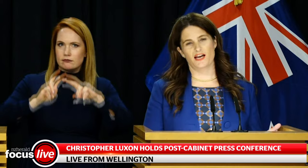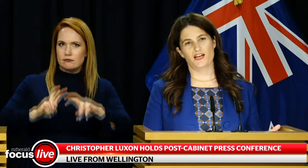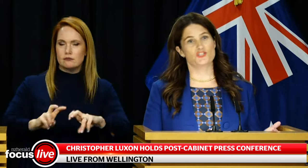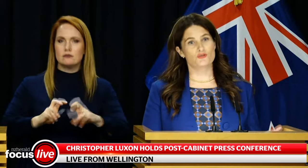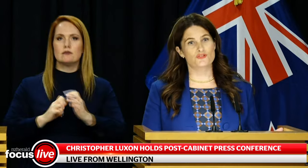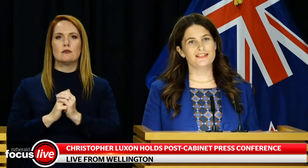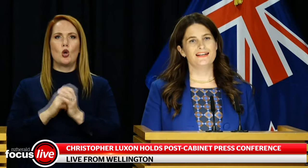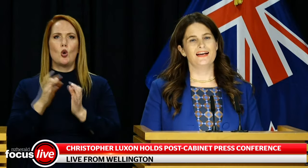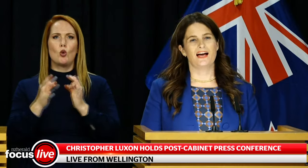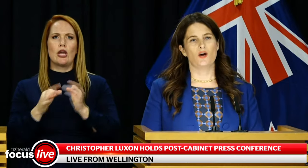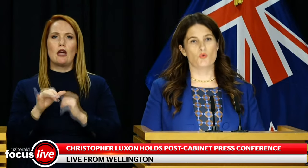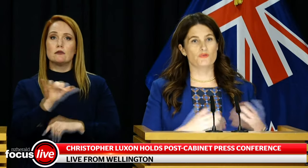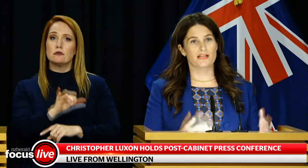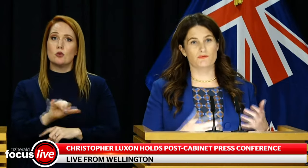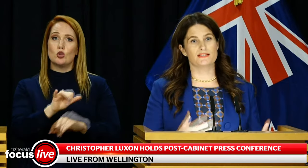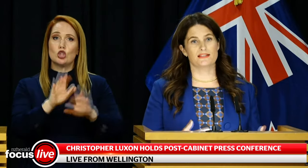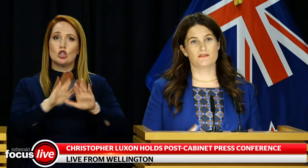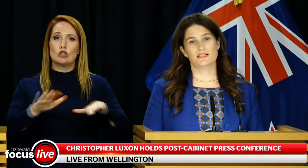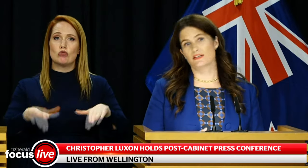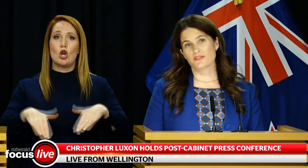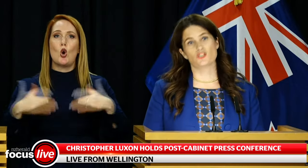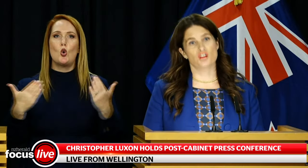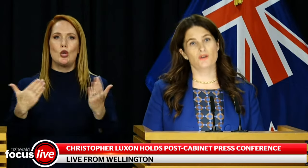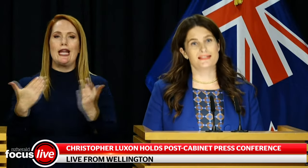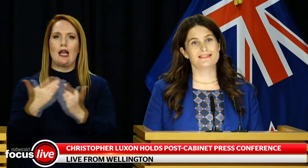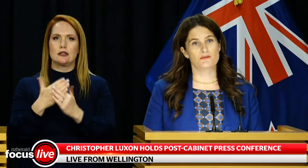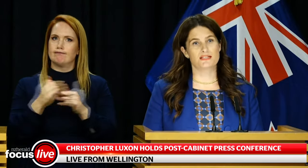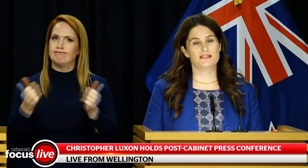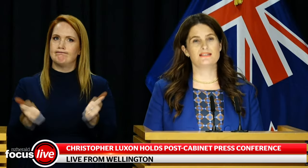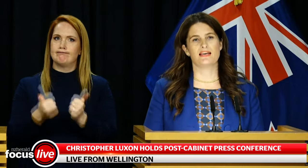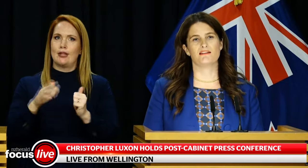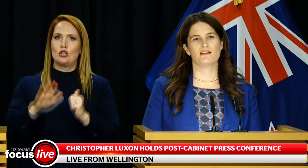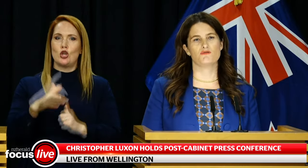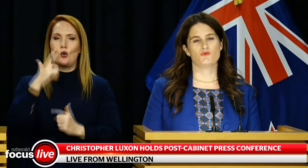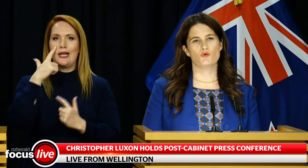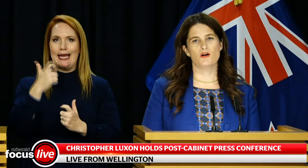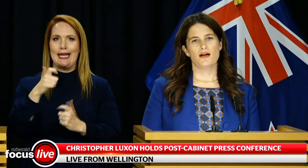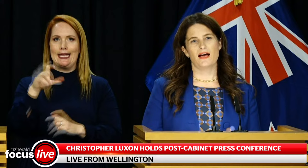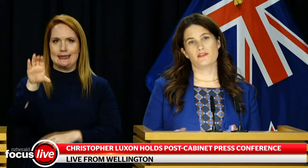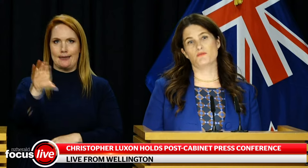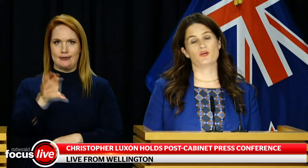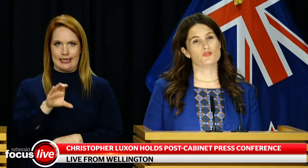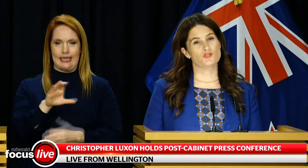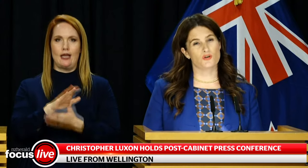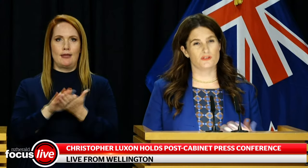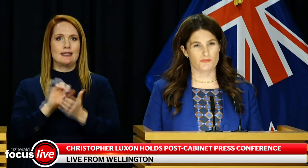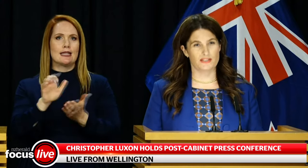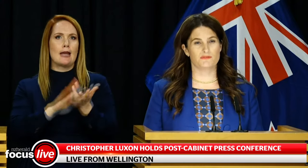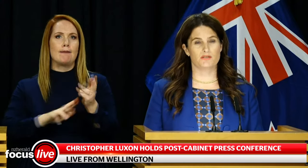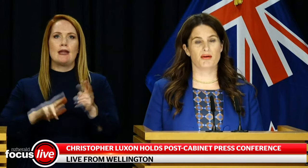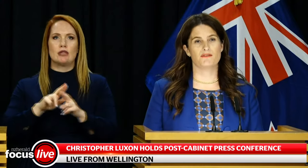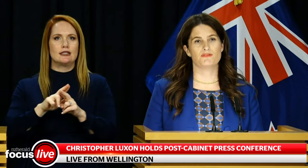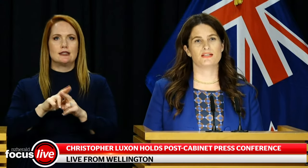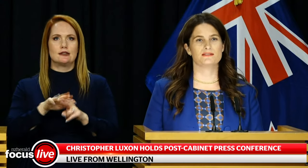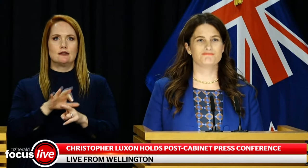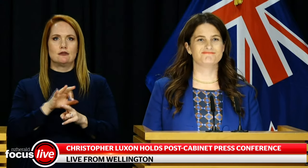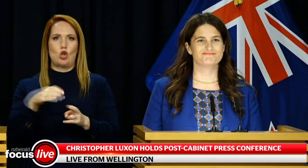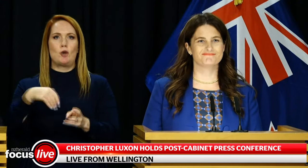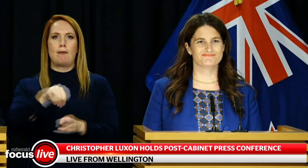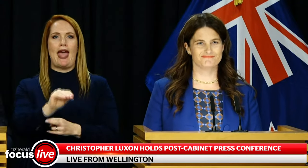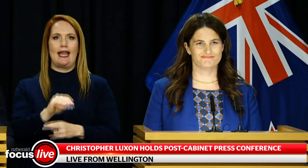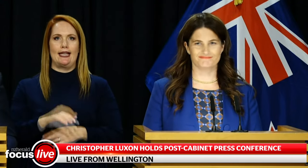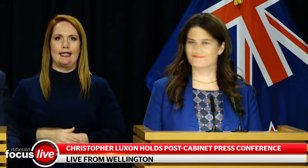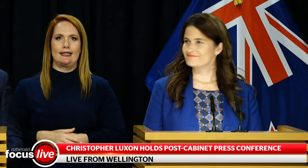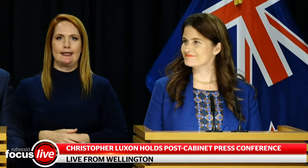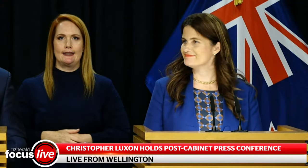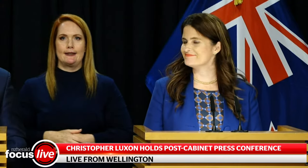which children already receive significant childcare subsidies and therefore their parents don't effectively pay fees. Okay,